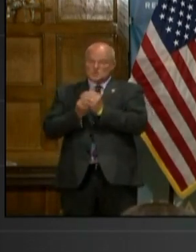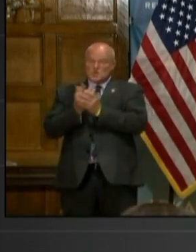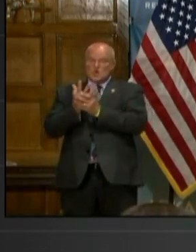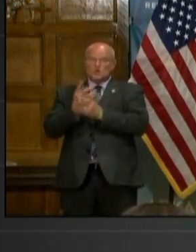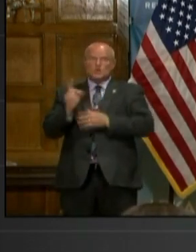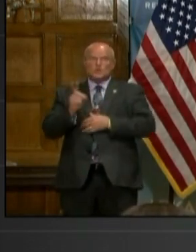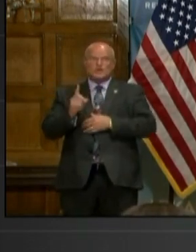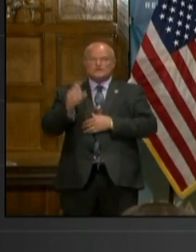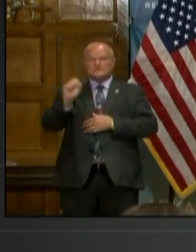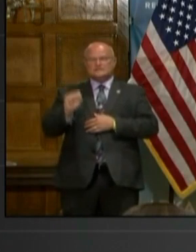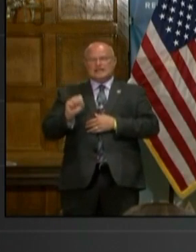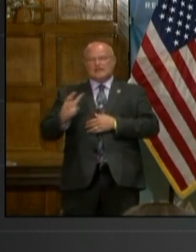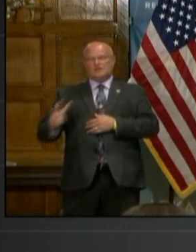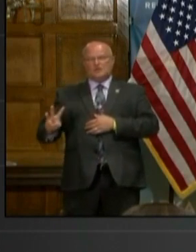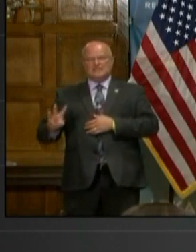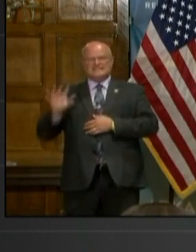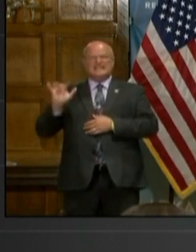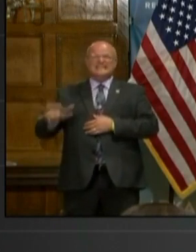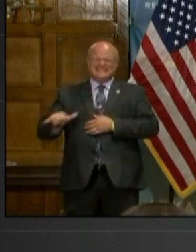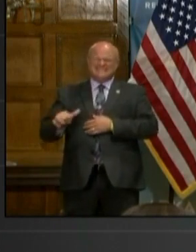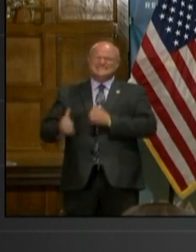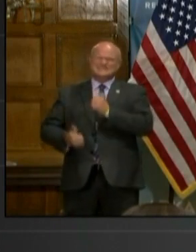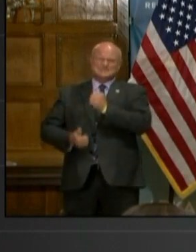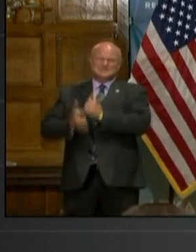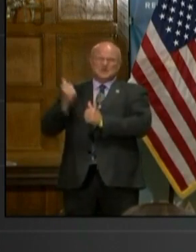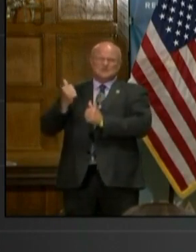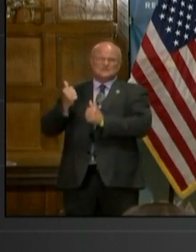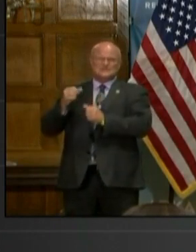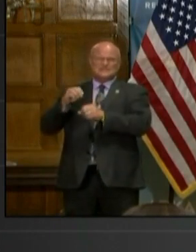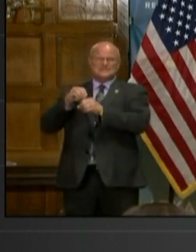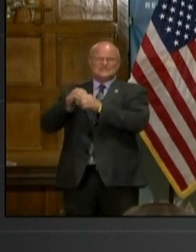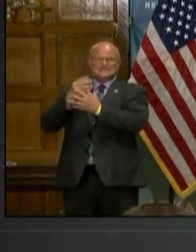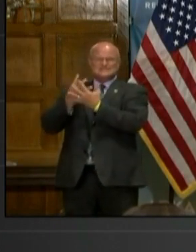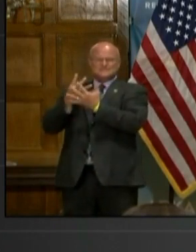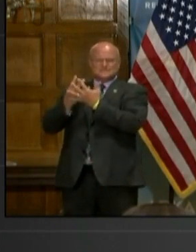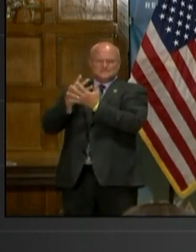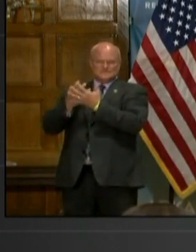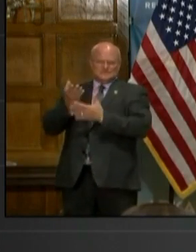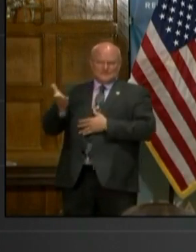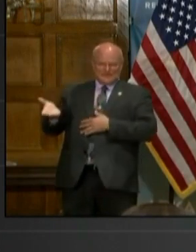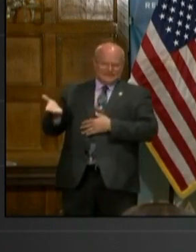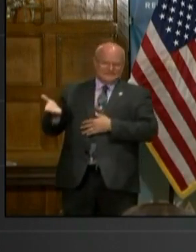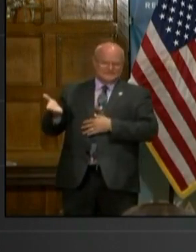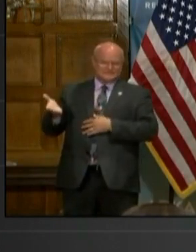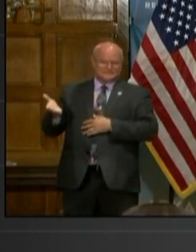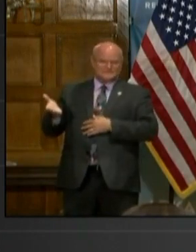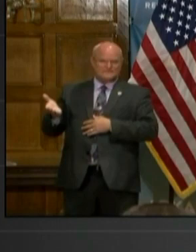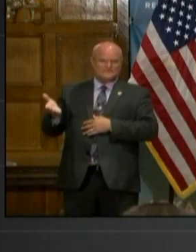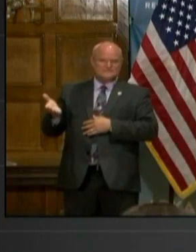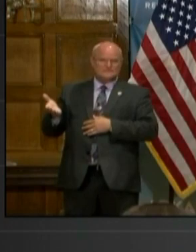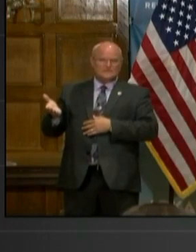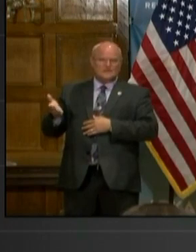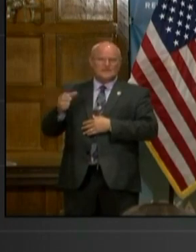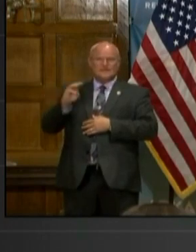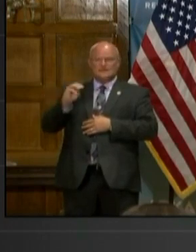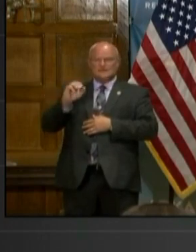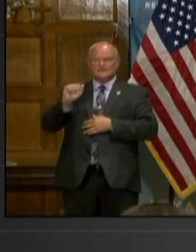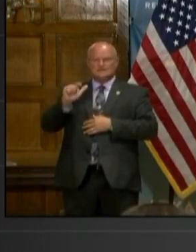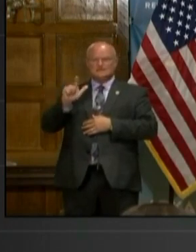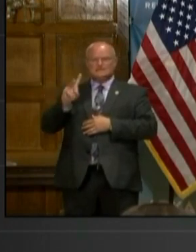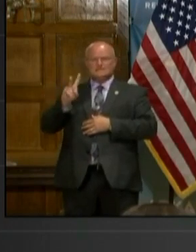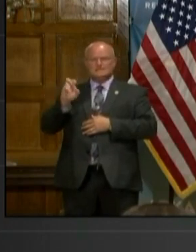has been in the Southwest, and those have been primarily the cases in the correctional facility in